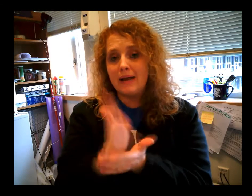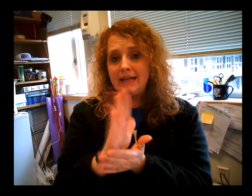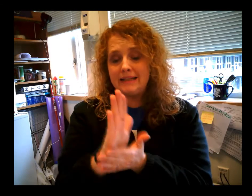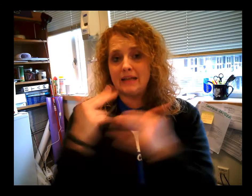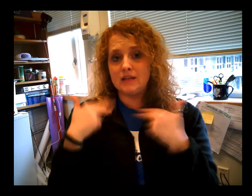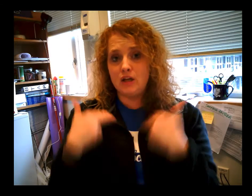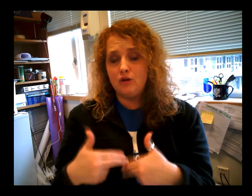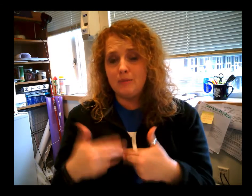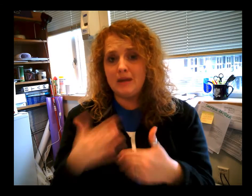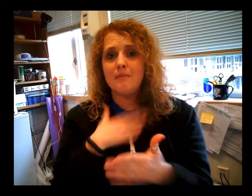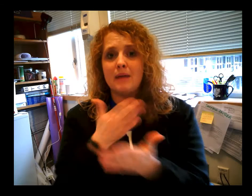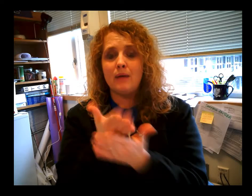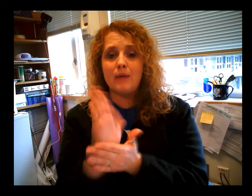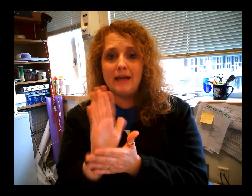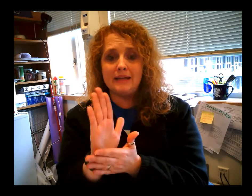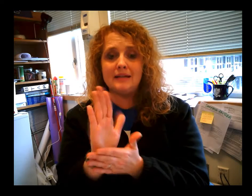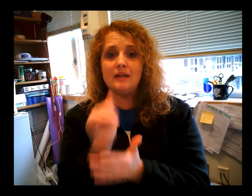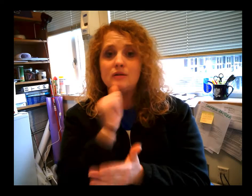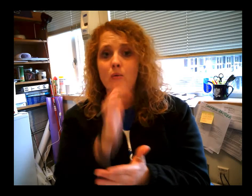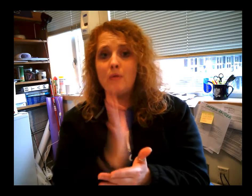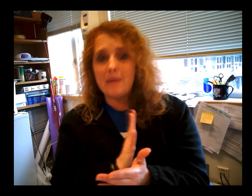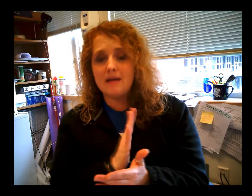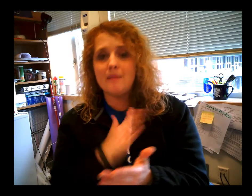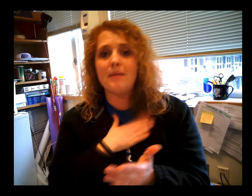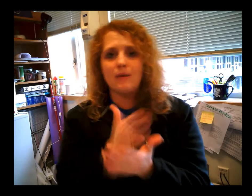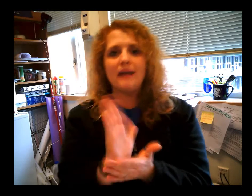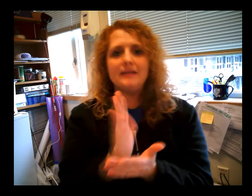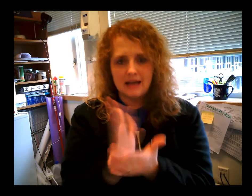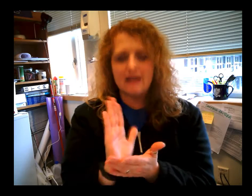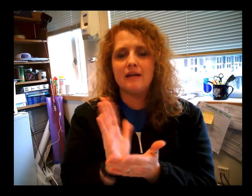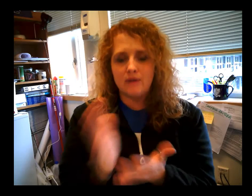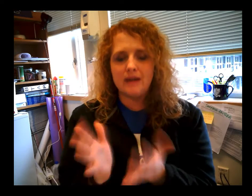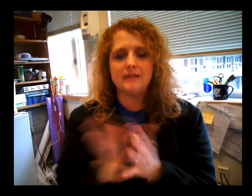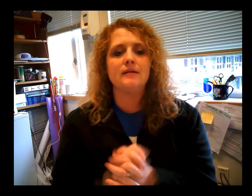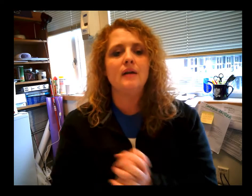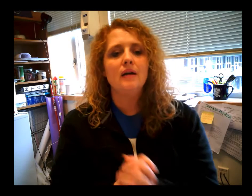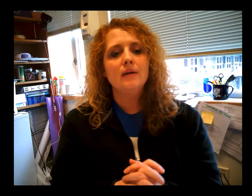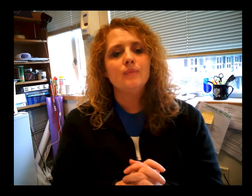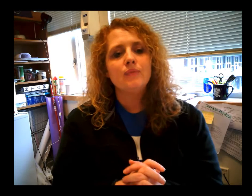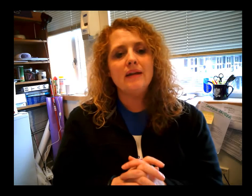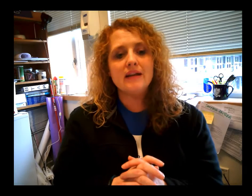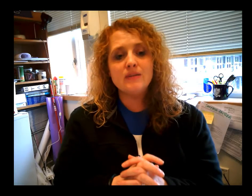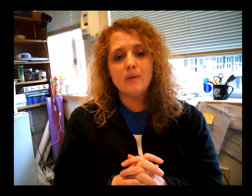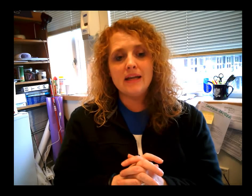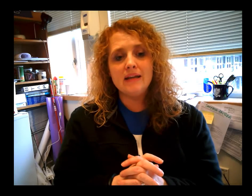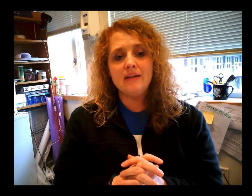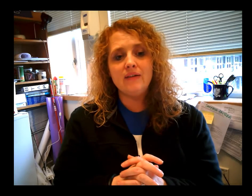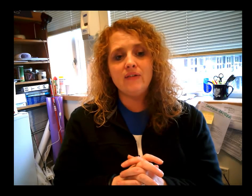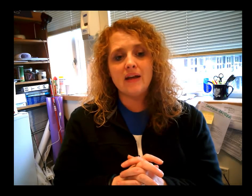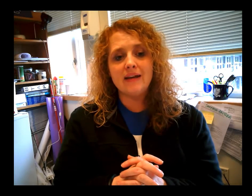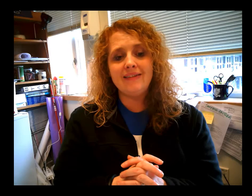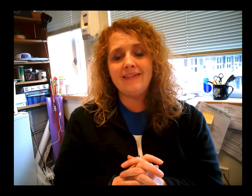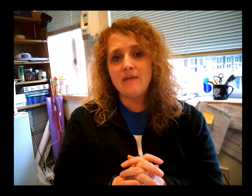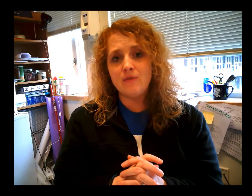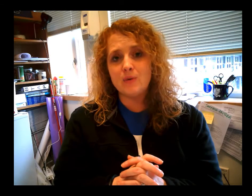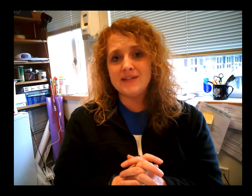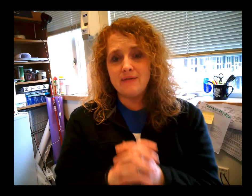rights as a human, my rights as a woman, my rights, that kind of rights. Next one is safe or